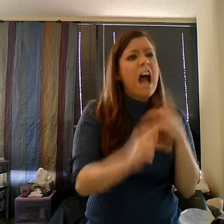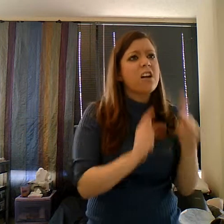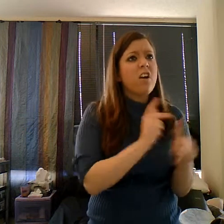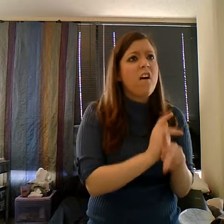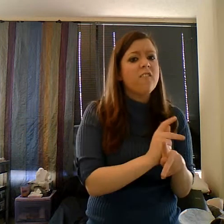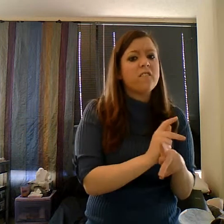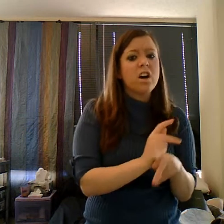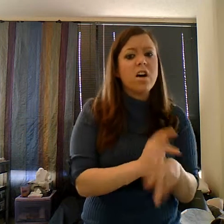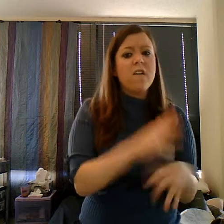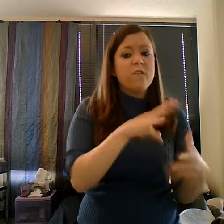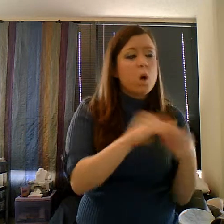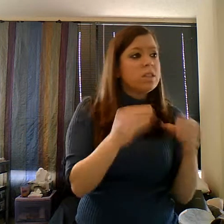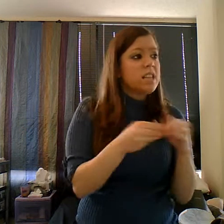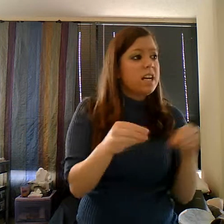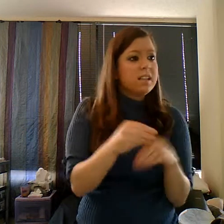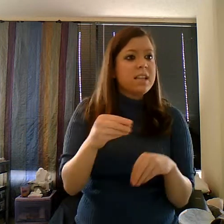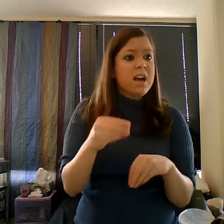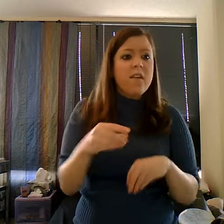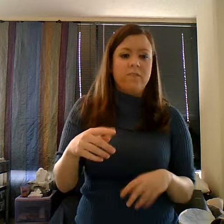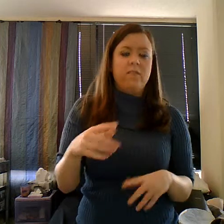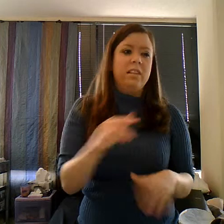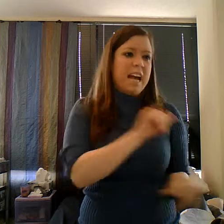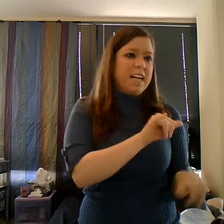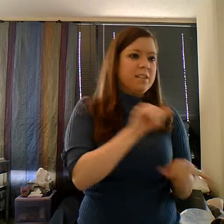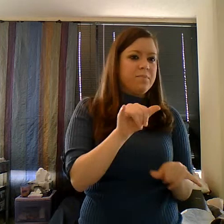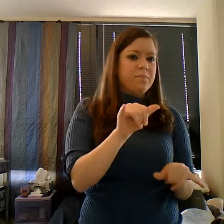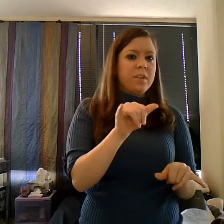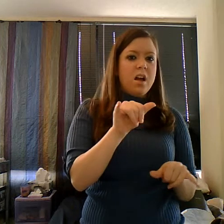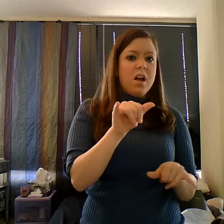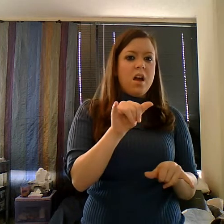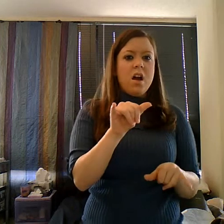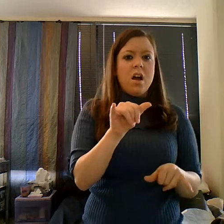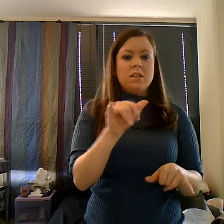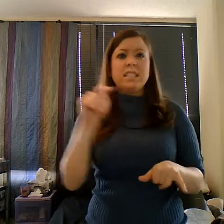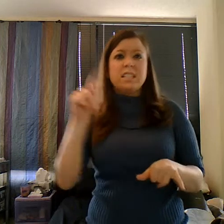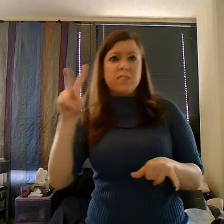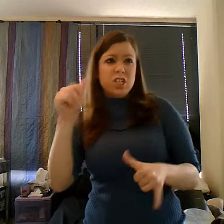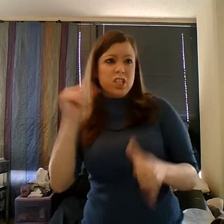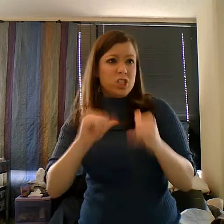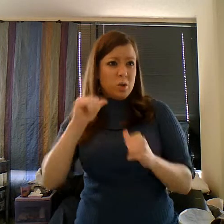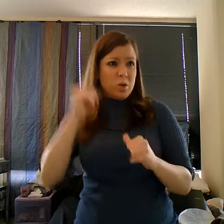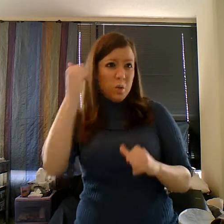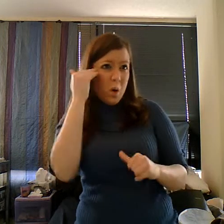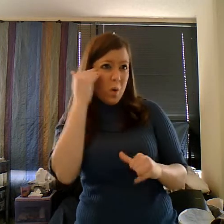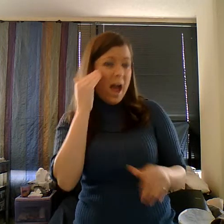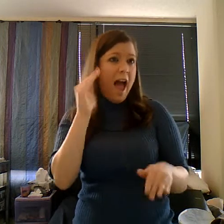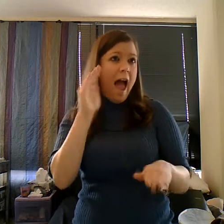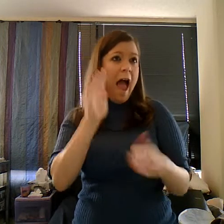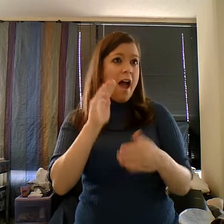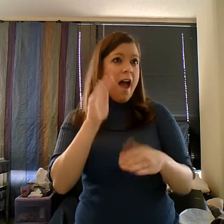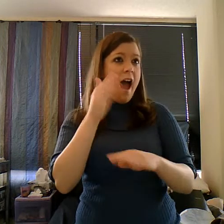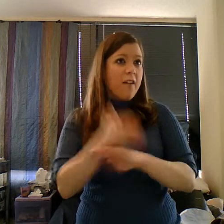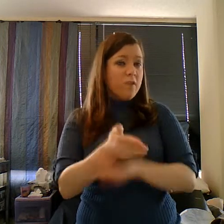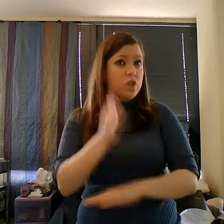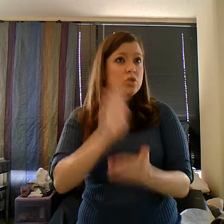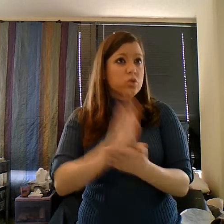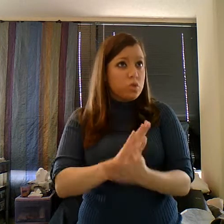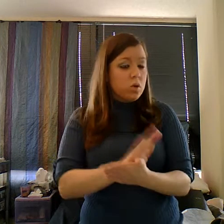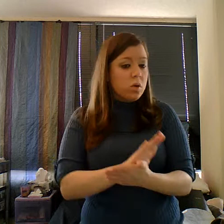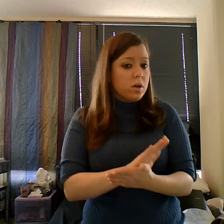that are on after school are very different from the shows that are on at, say, 9 or 10 o'clock at night. You all agree? Yeah, it's exactly the